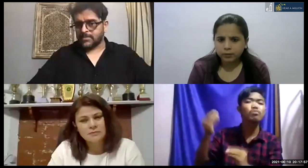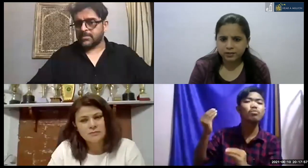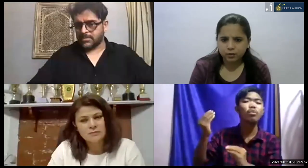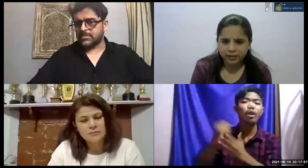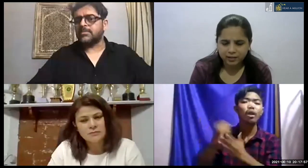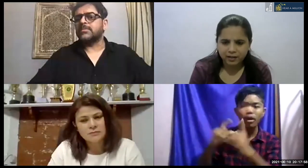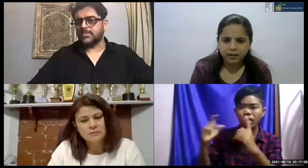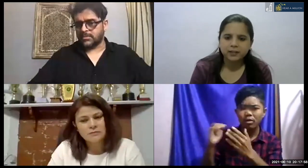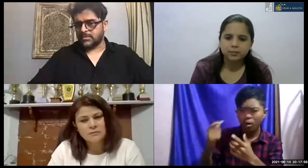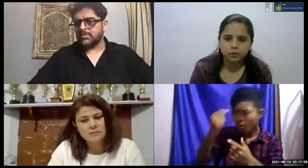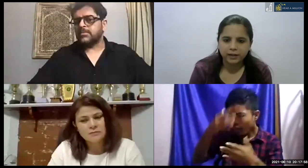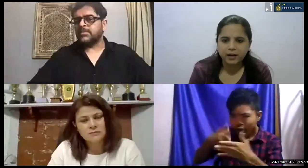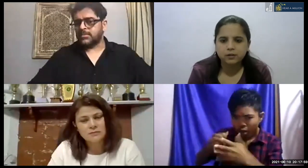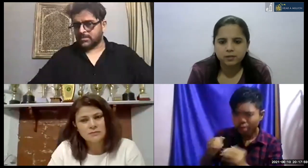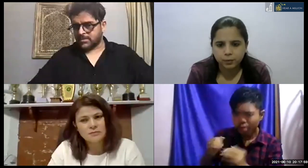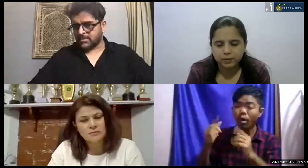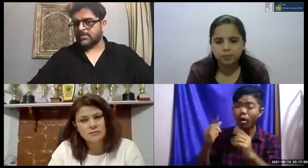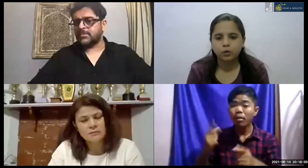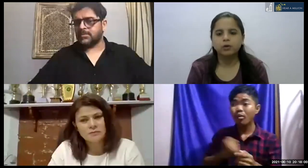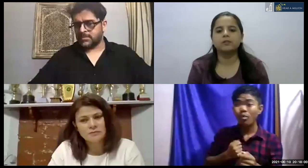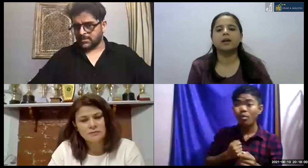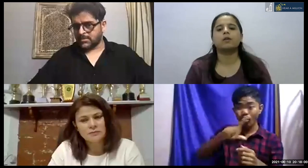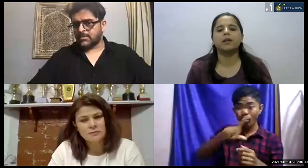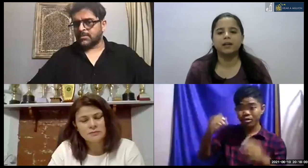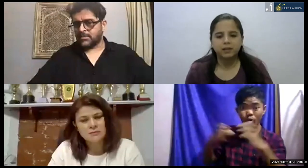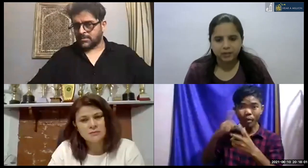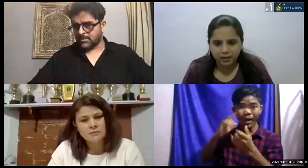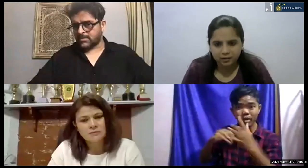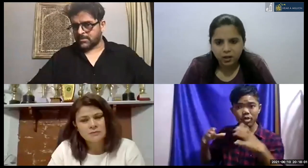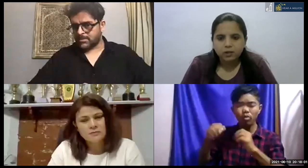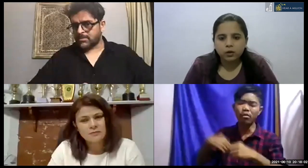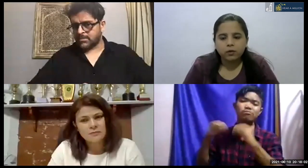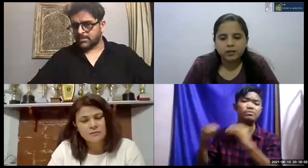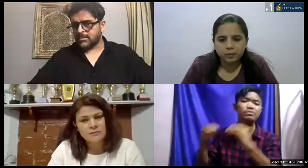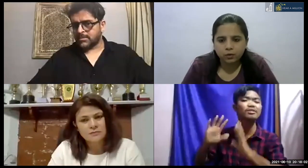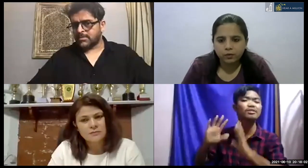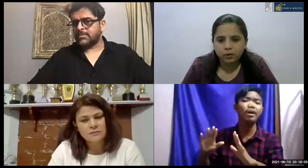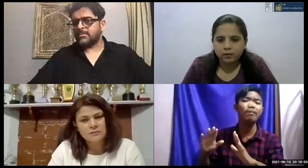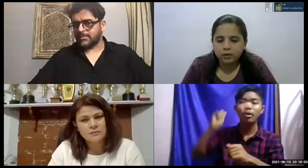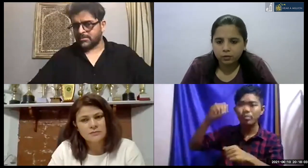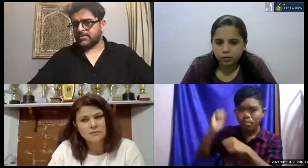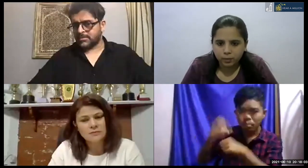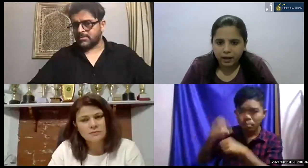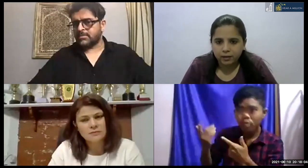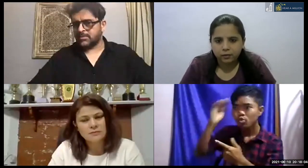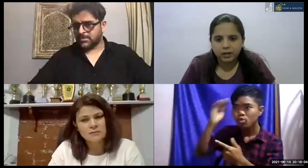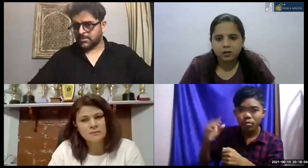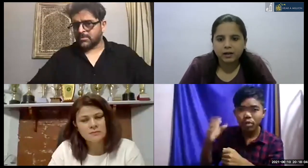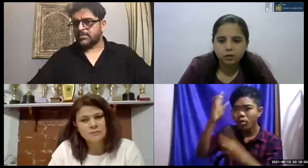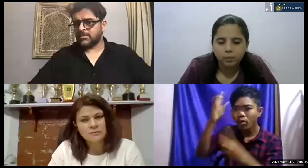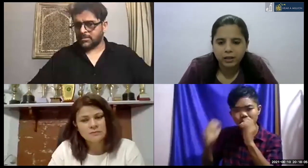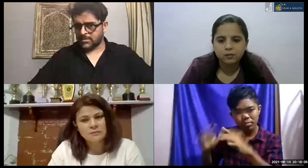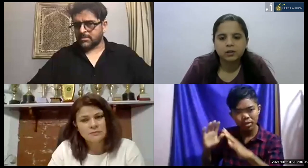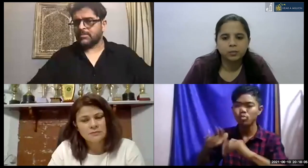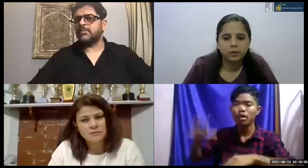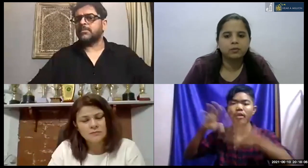So from 6th to 10th standard, I try to support them more if they are not getting the things. So on WhatsApp group, we do have a group, and we try